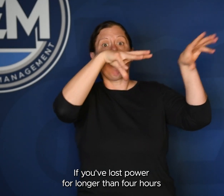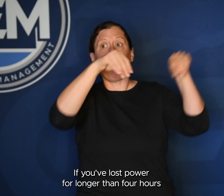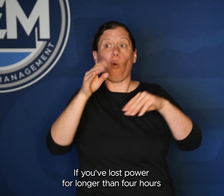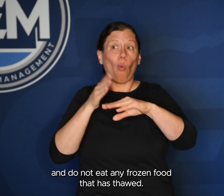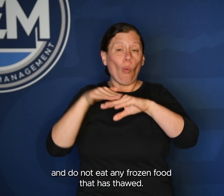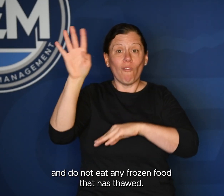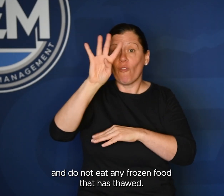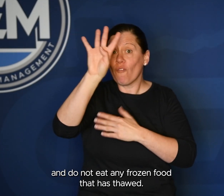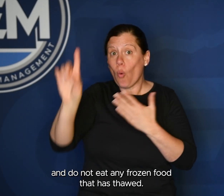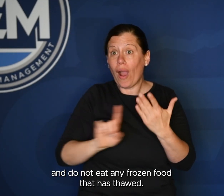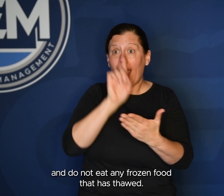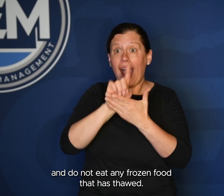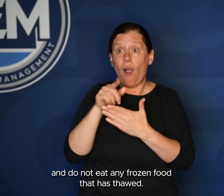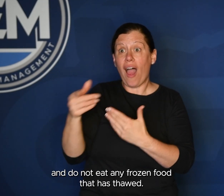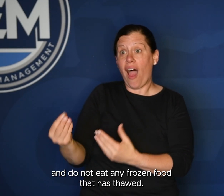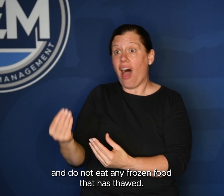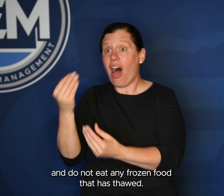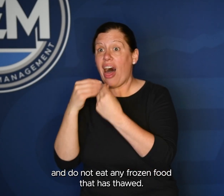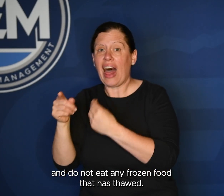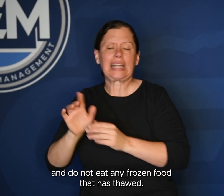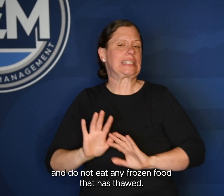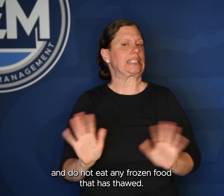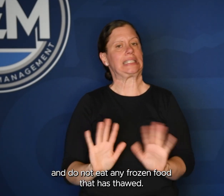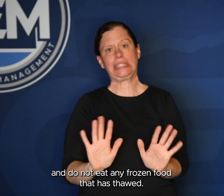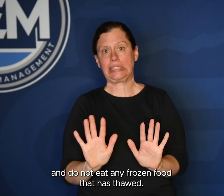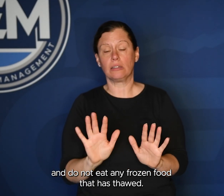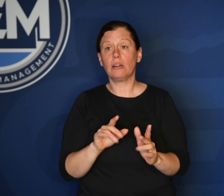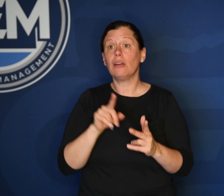hours, and do not eat any frozen food that has thawed.